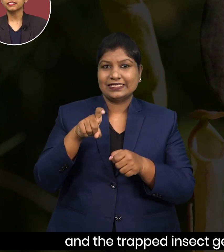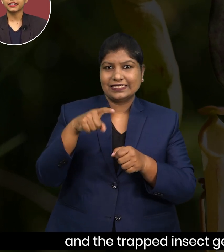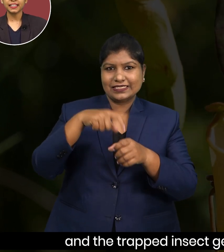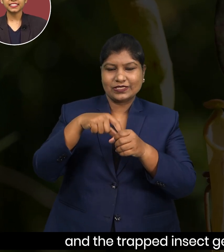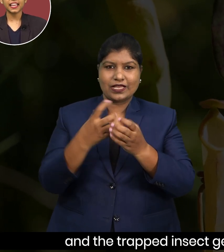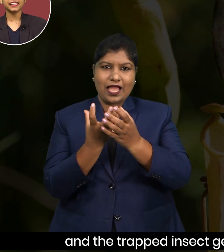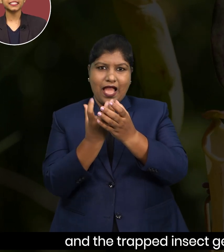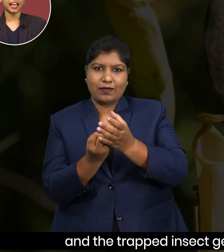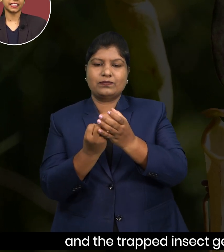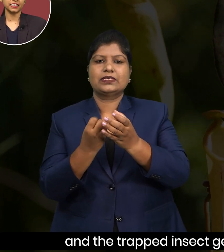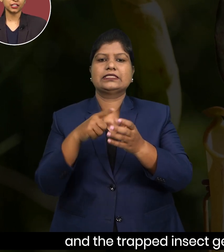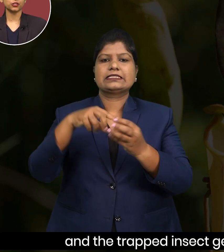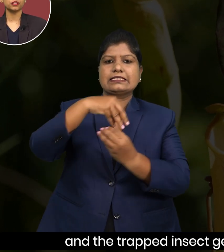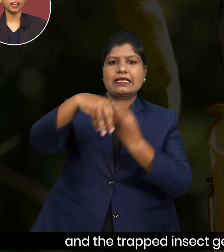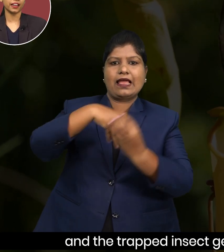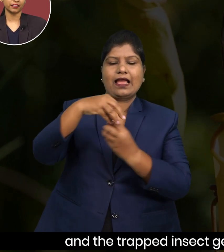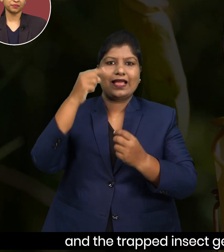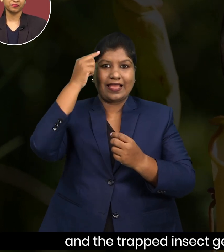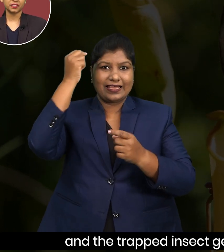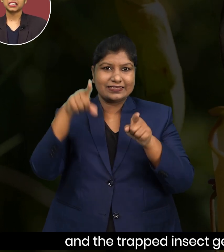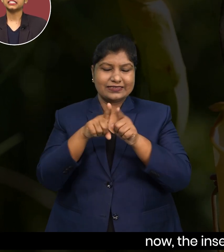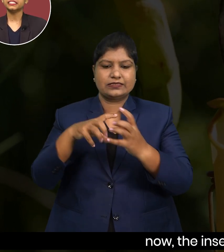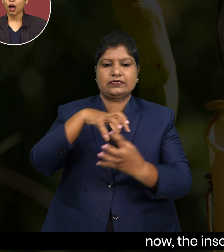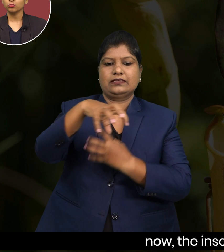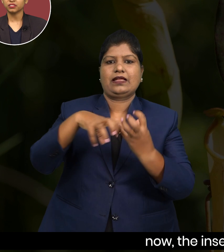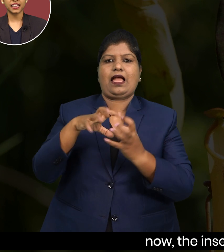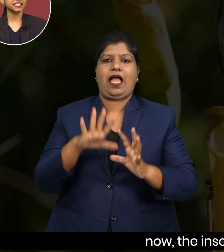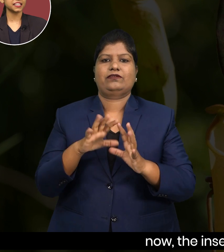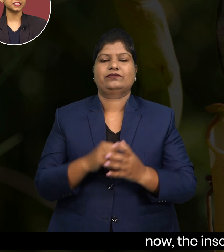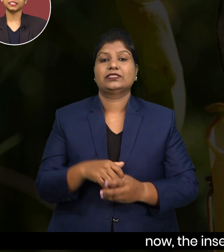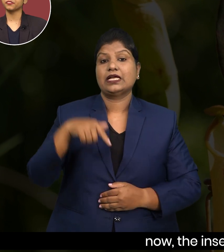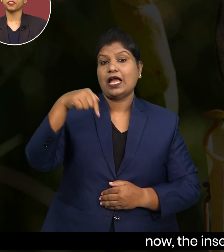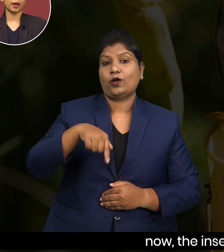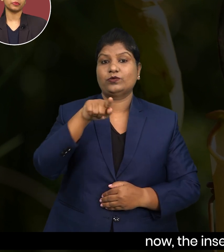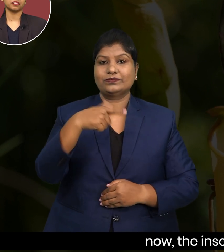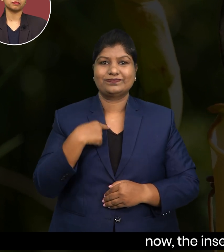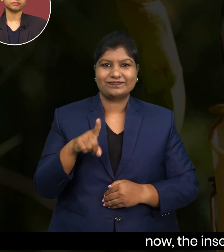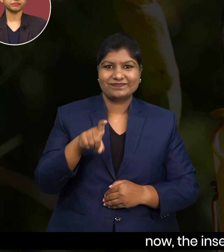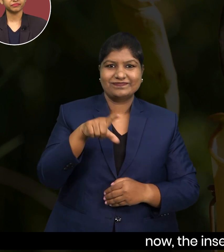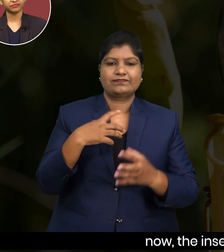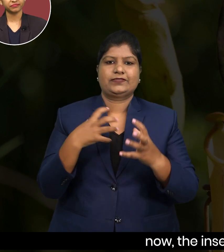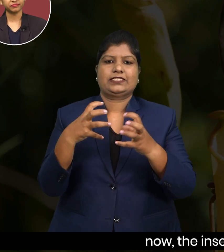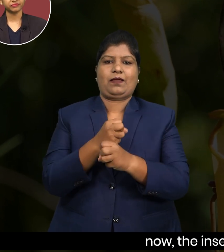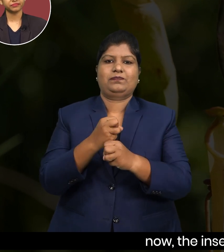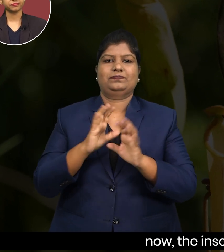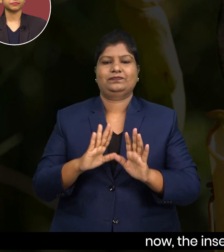insect gets entangled into the hair. Now the insect is trapped.